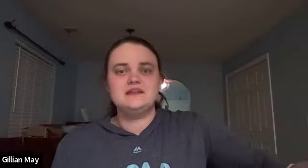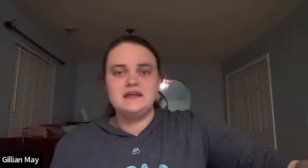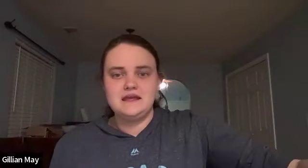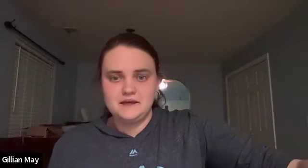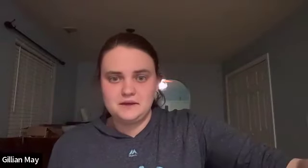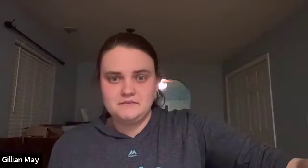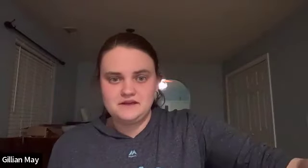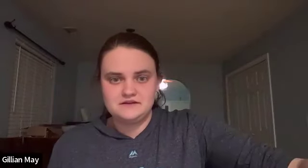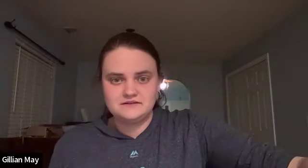M.